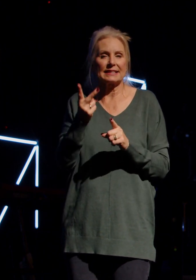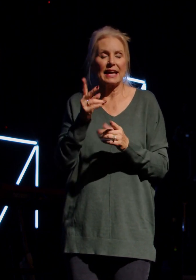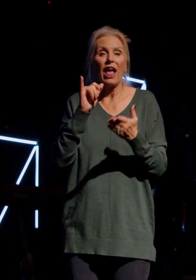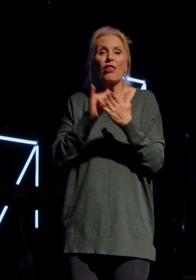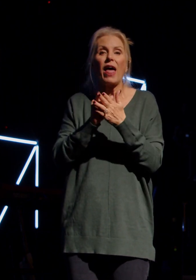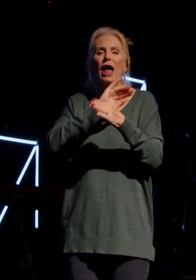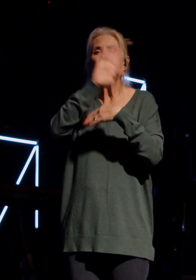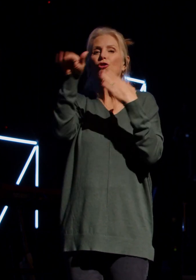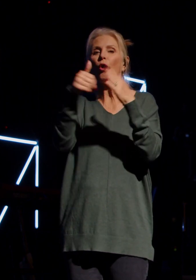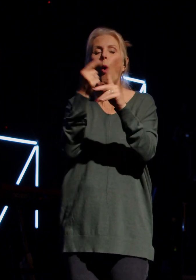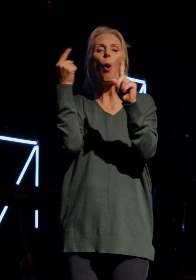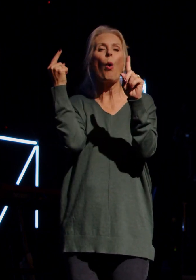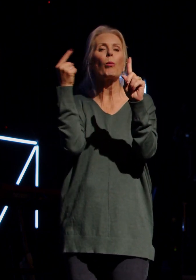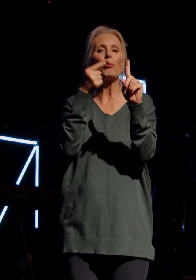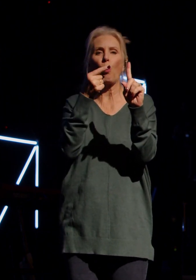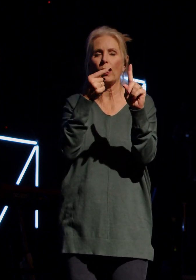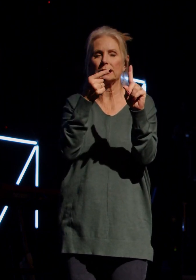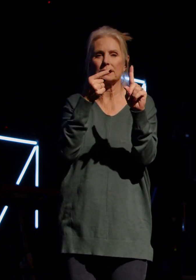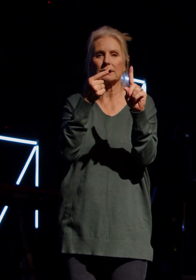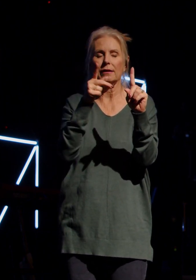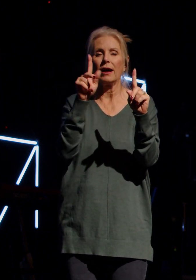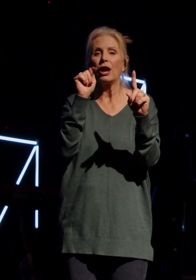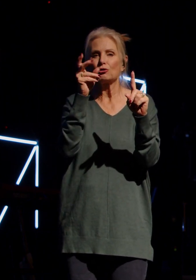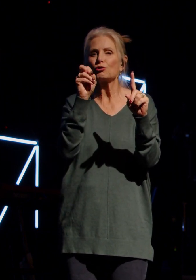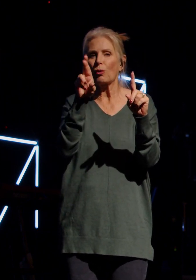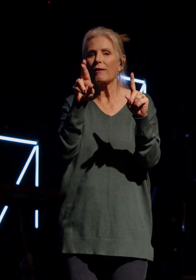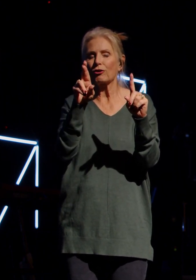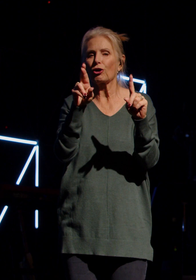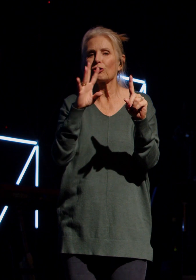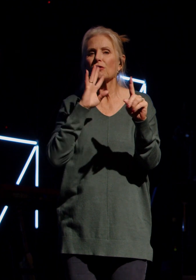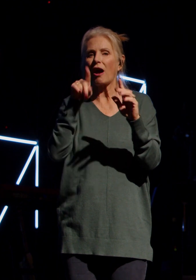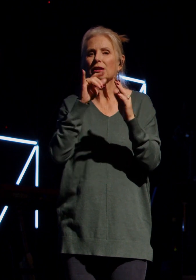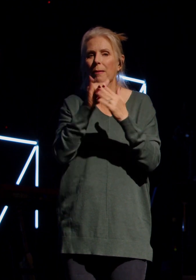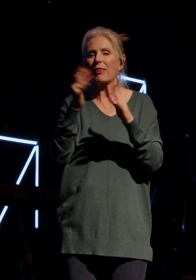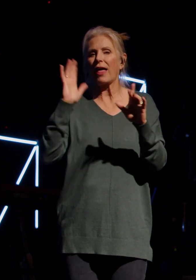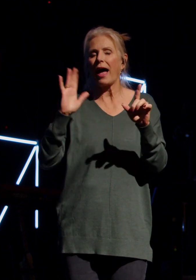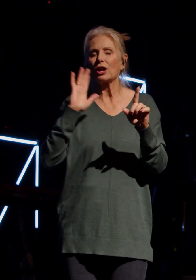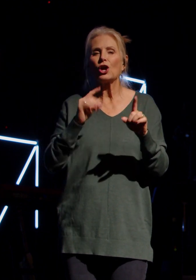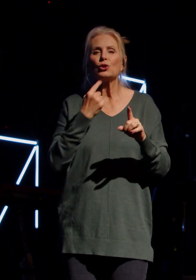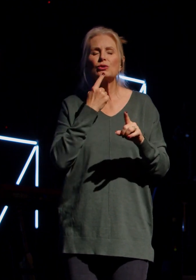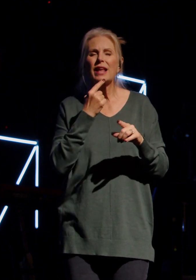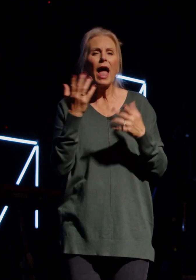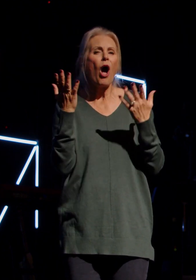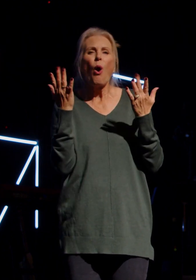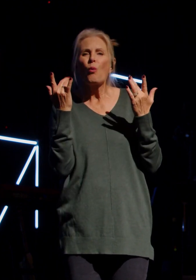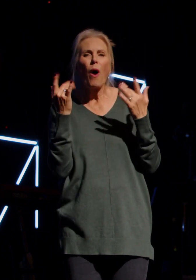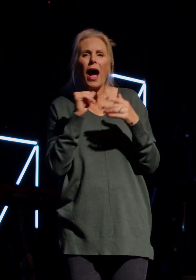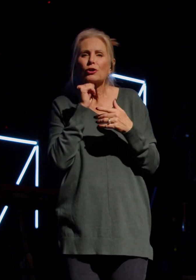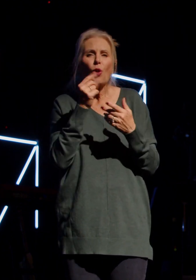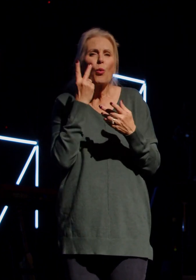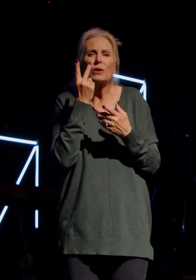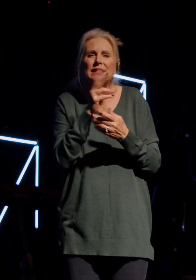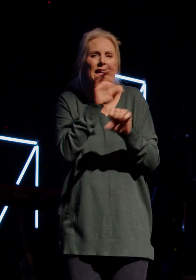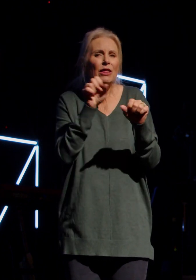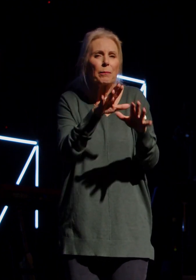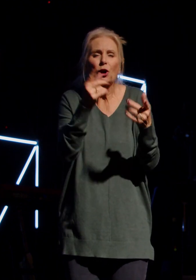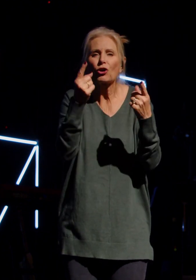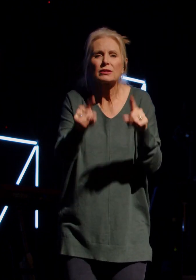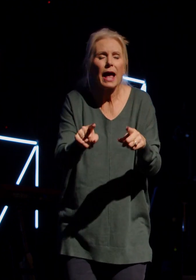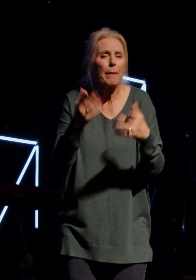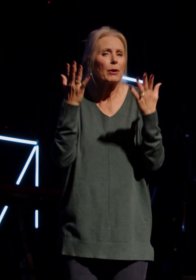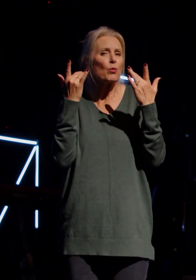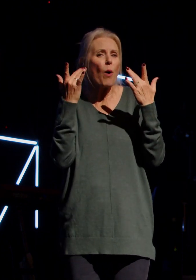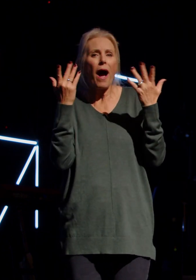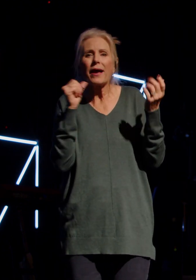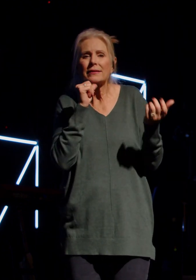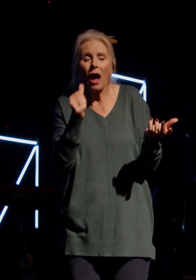of miracle. And even Trevor brought this up. A lot of times we see miracles happen in Scripture. I'm like, well, why don't we see the miracles happen in our life? Now, why is that?